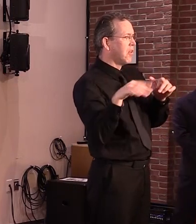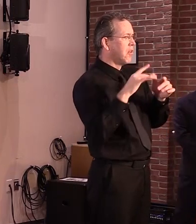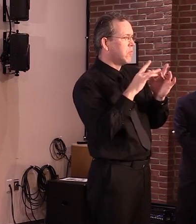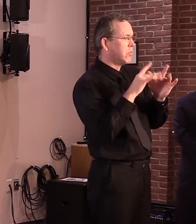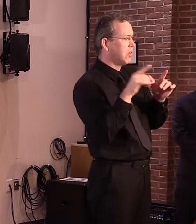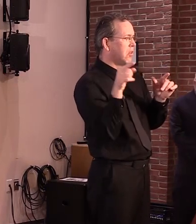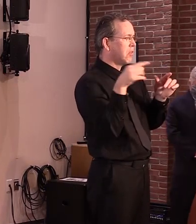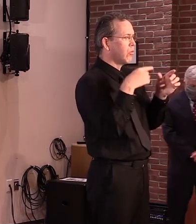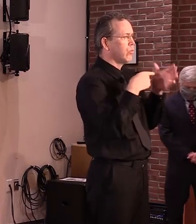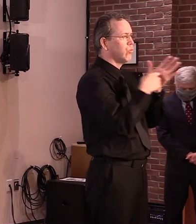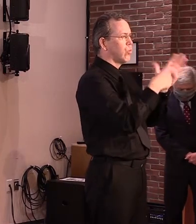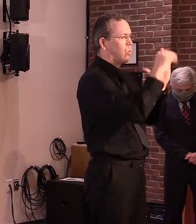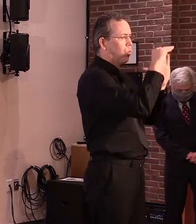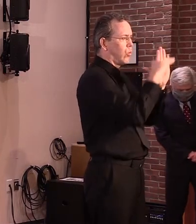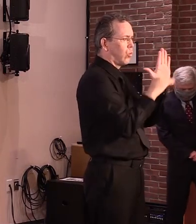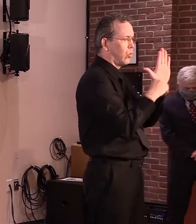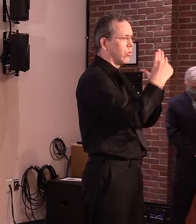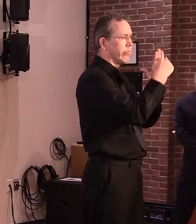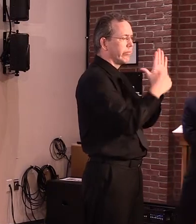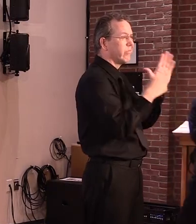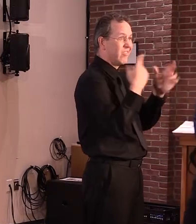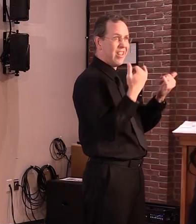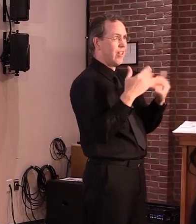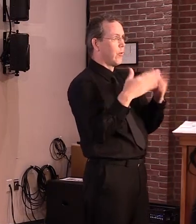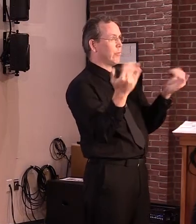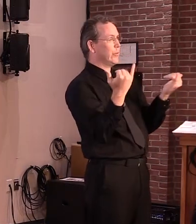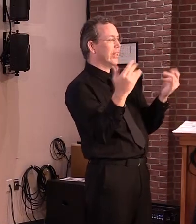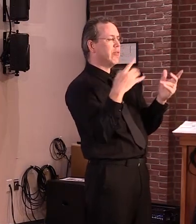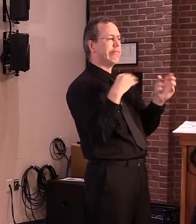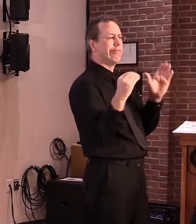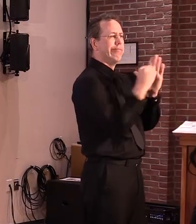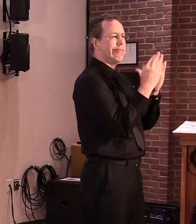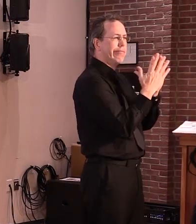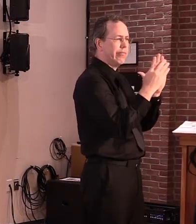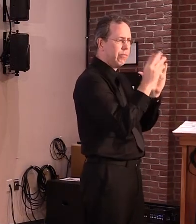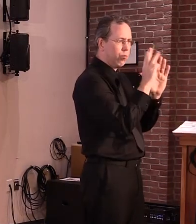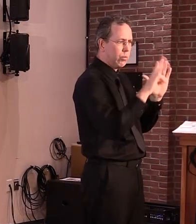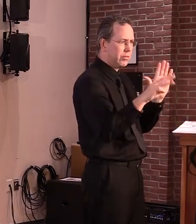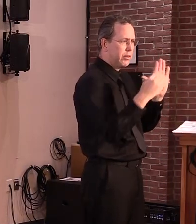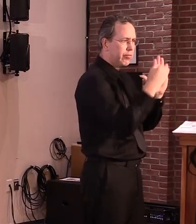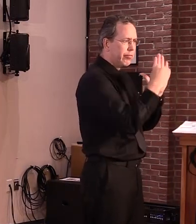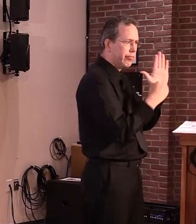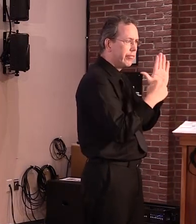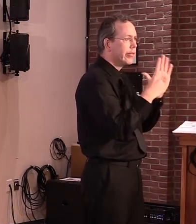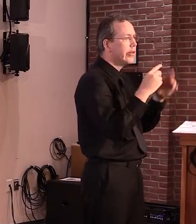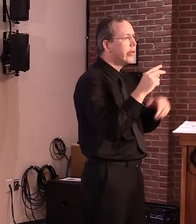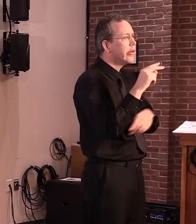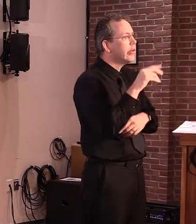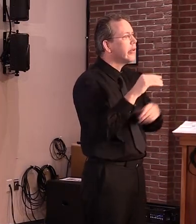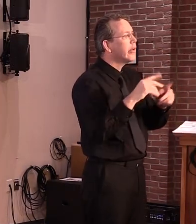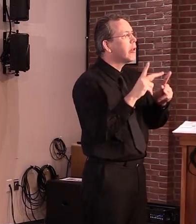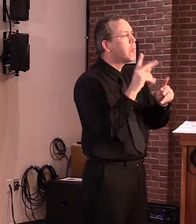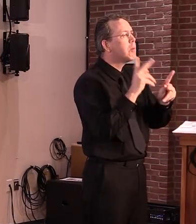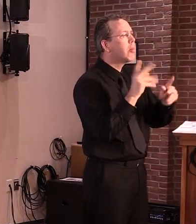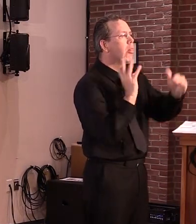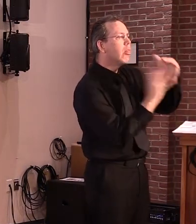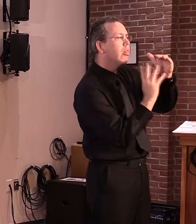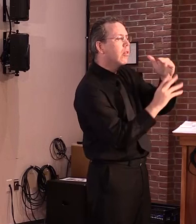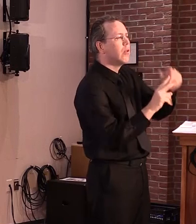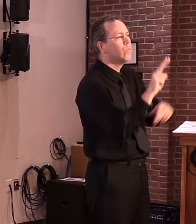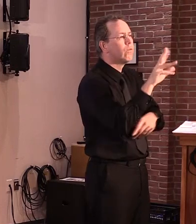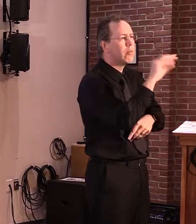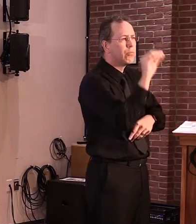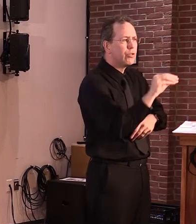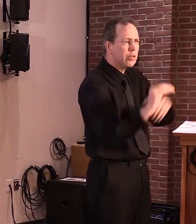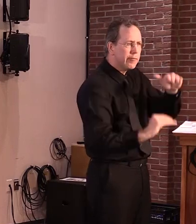And what they can expect to see is operations limited to 25% or 10